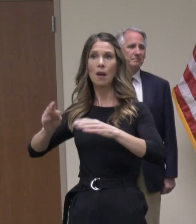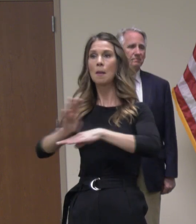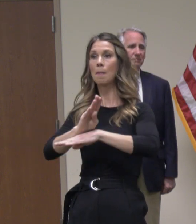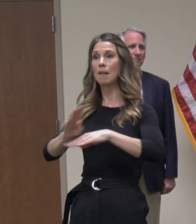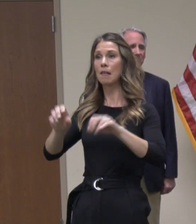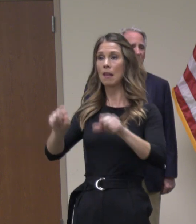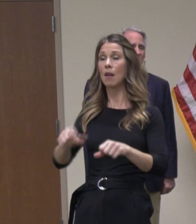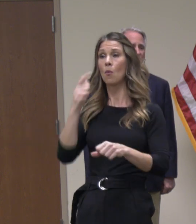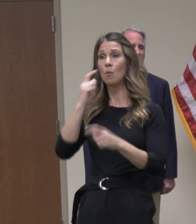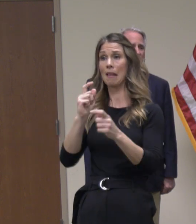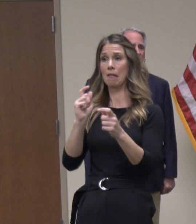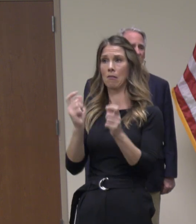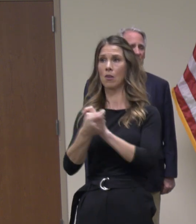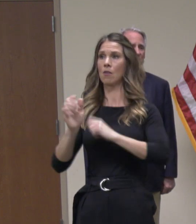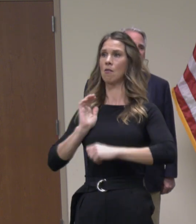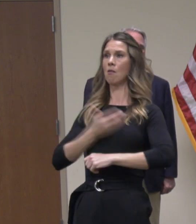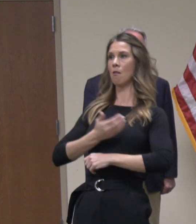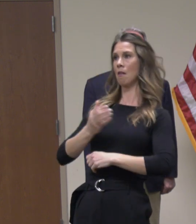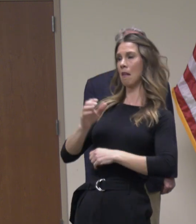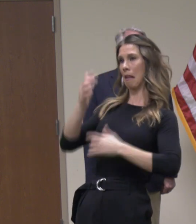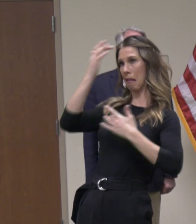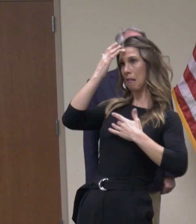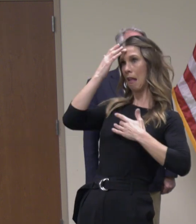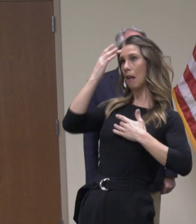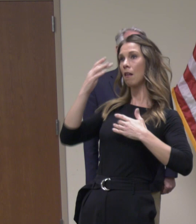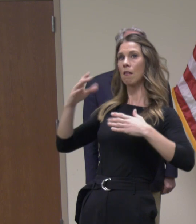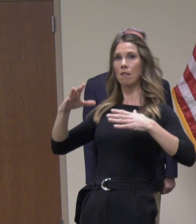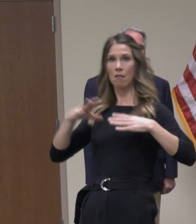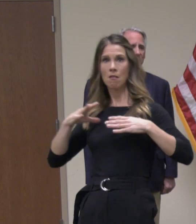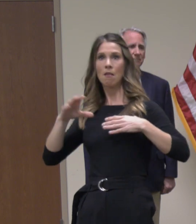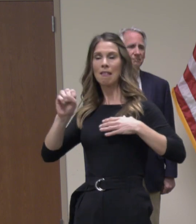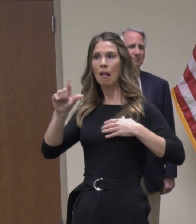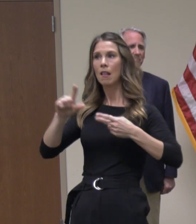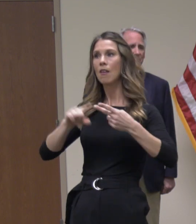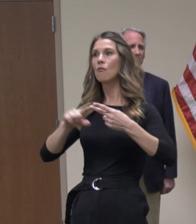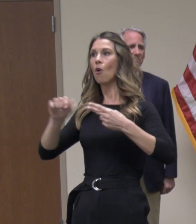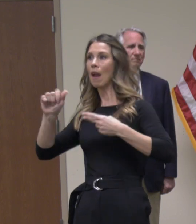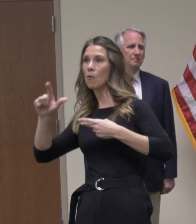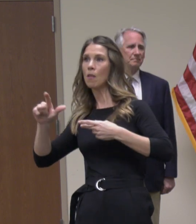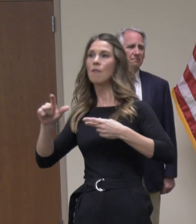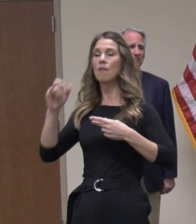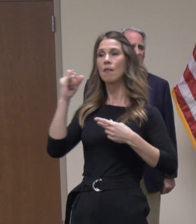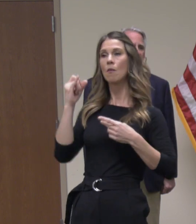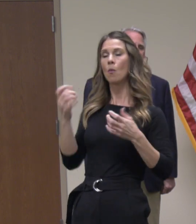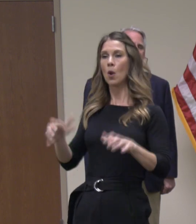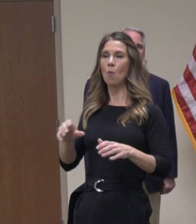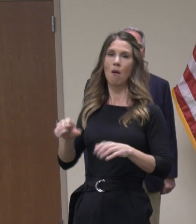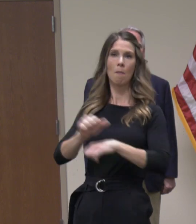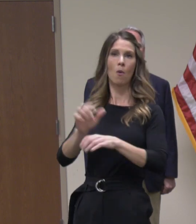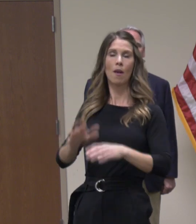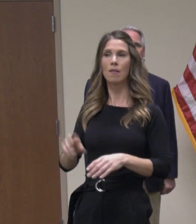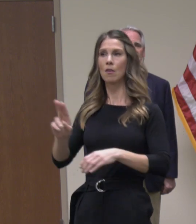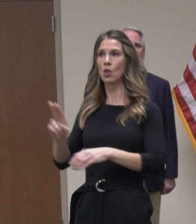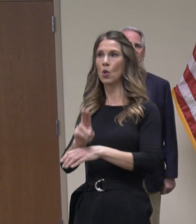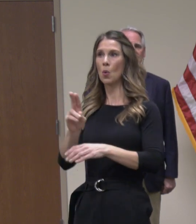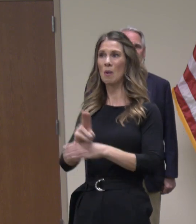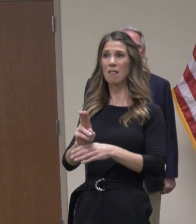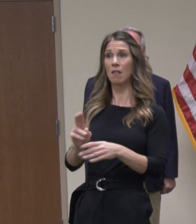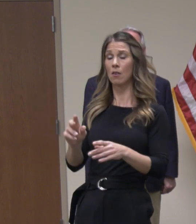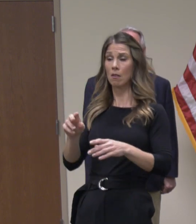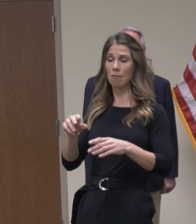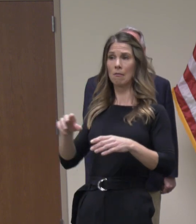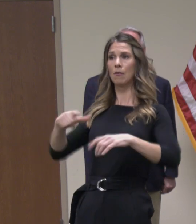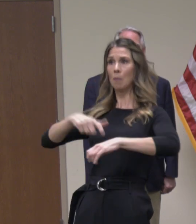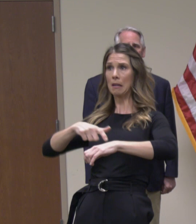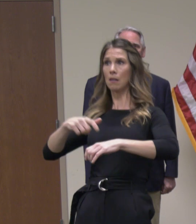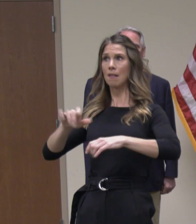personal leave policies so that employees do not have to take unpaid time off if they are confronted with an illness, if they are caring for someone